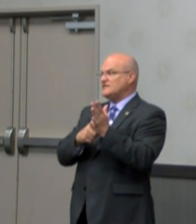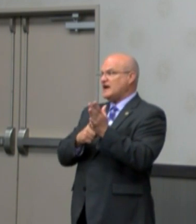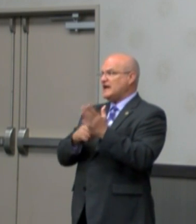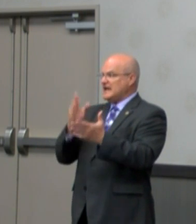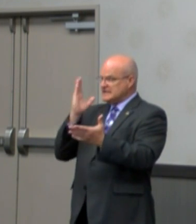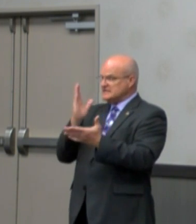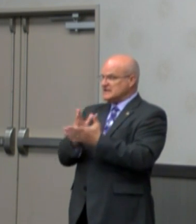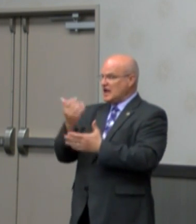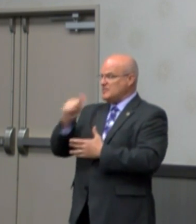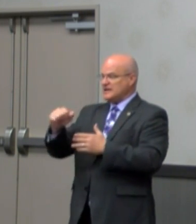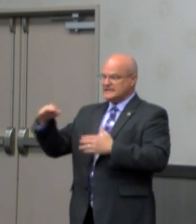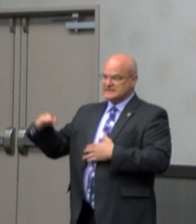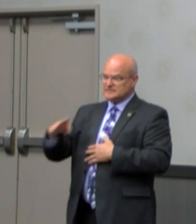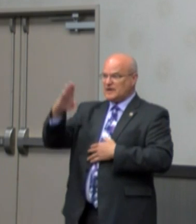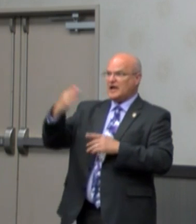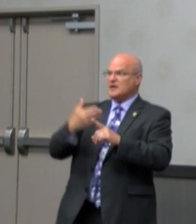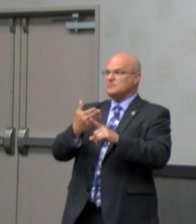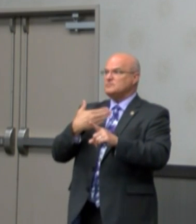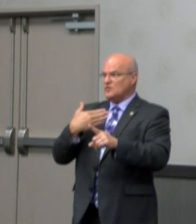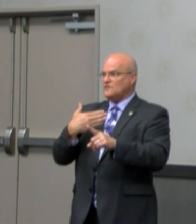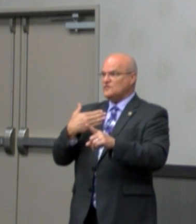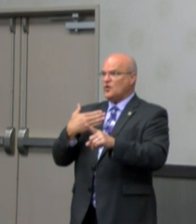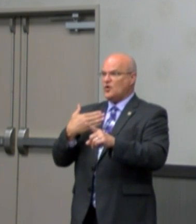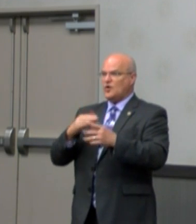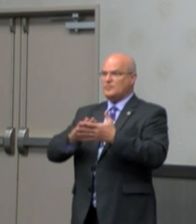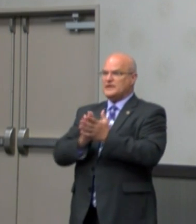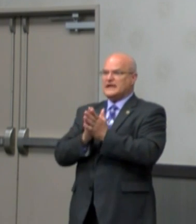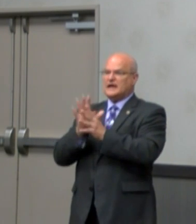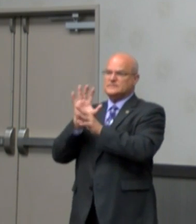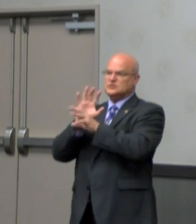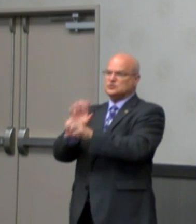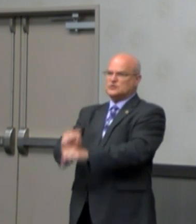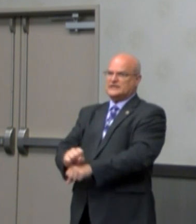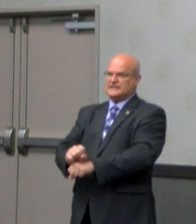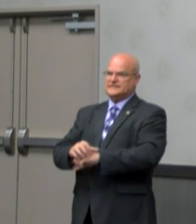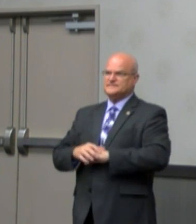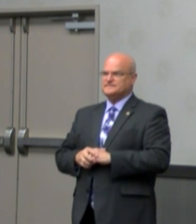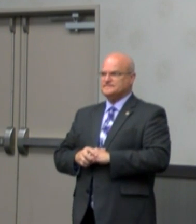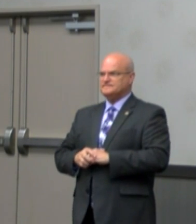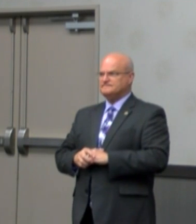to stop any spike before it becomes a trend.